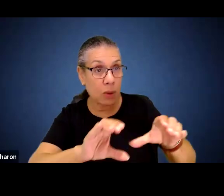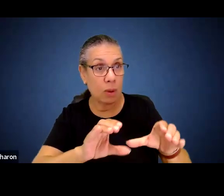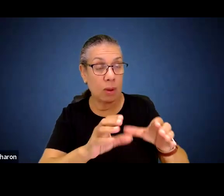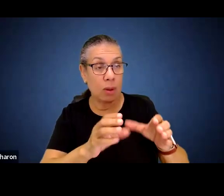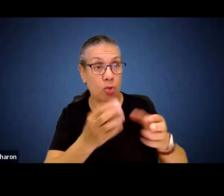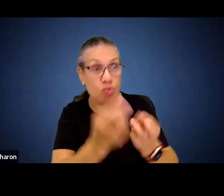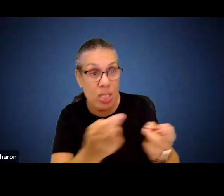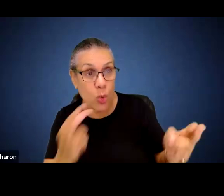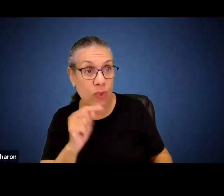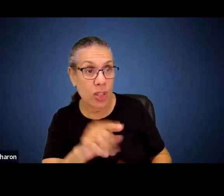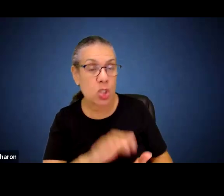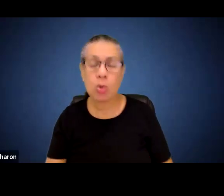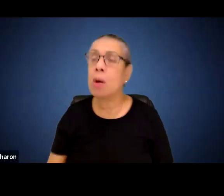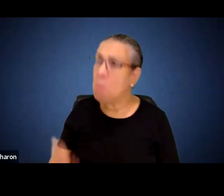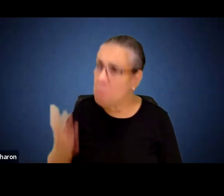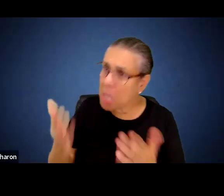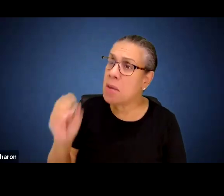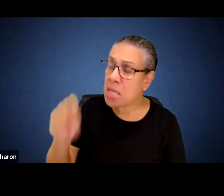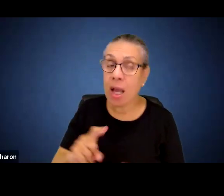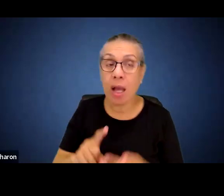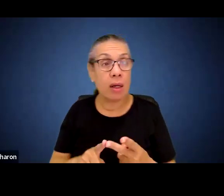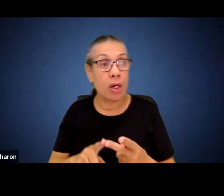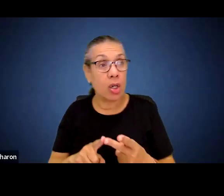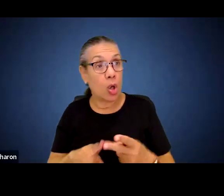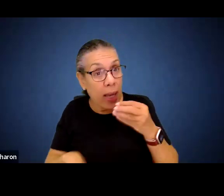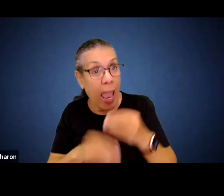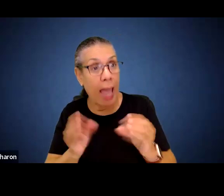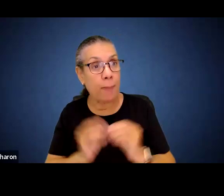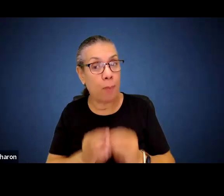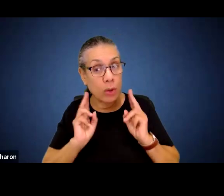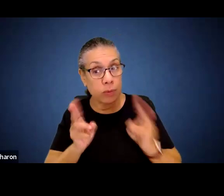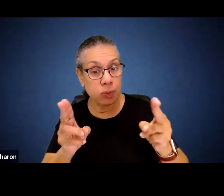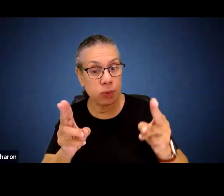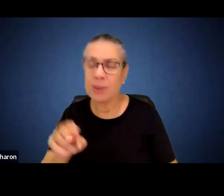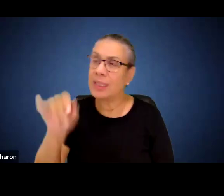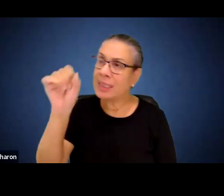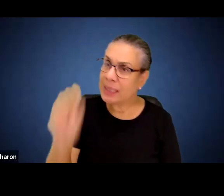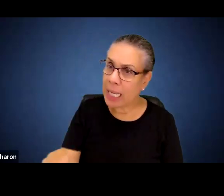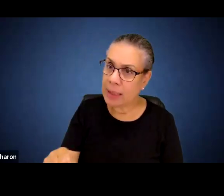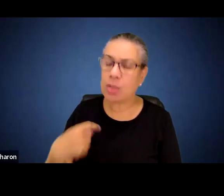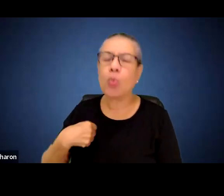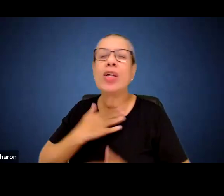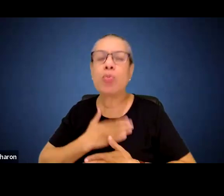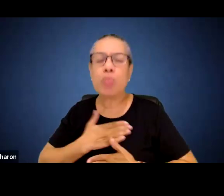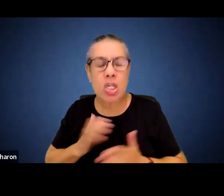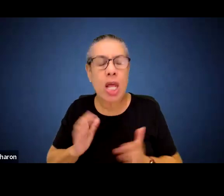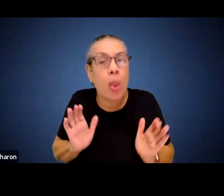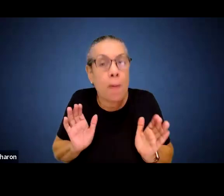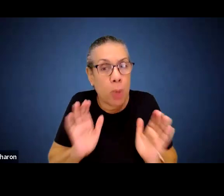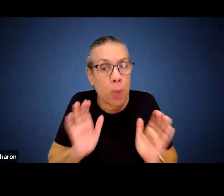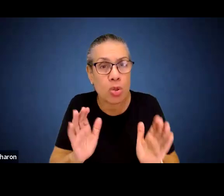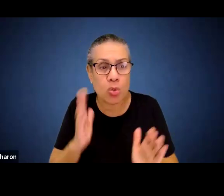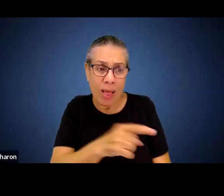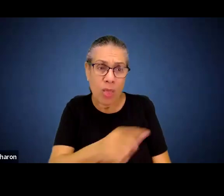are. Is there additional urgency we could bring to that? Yes, and we appreciate the push because those are children